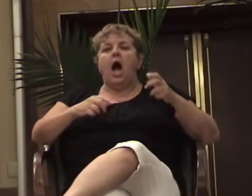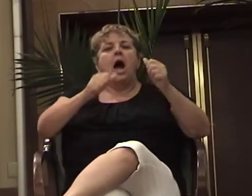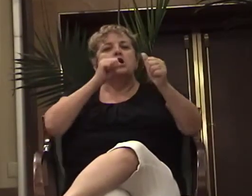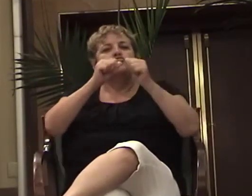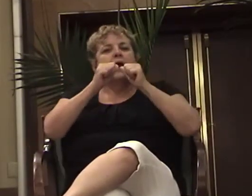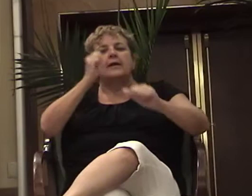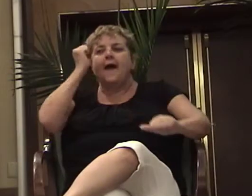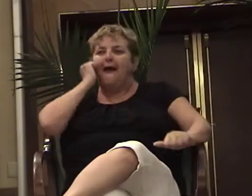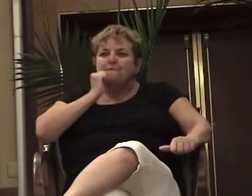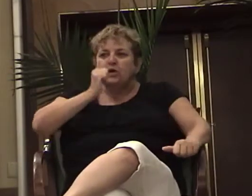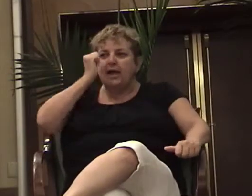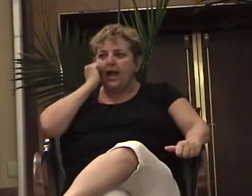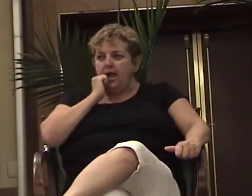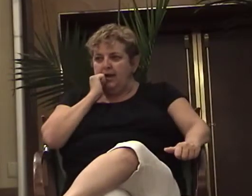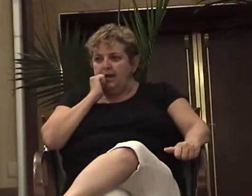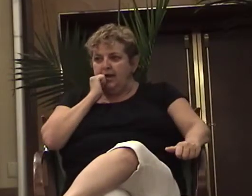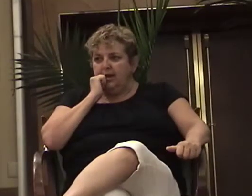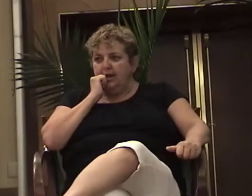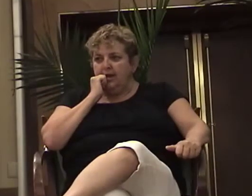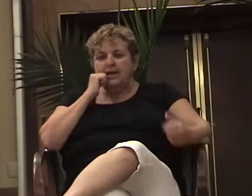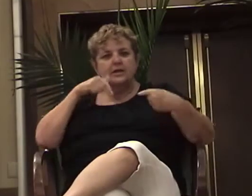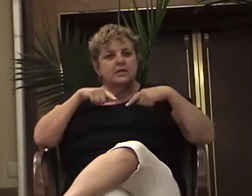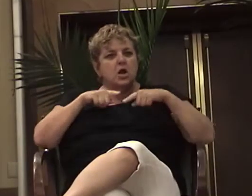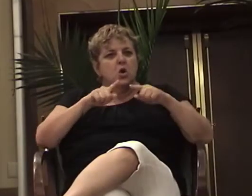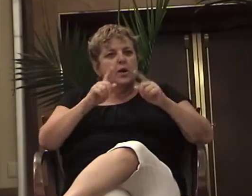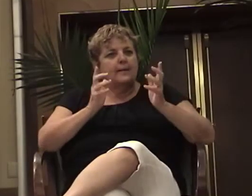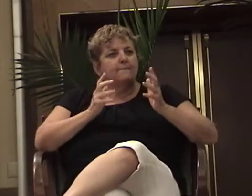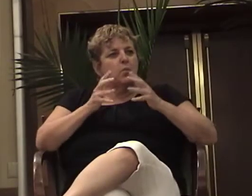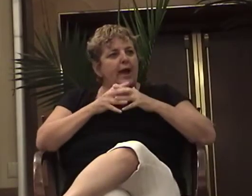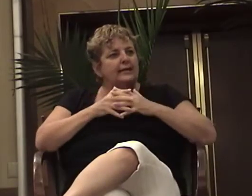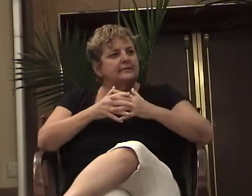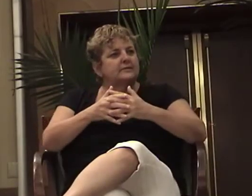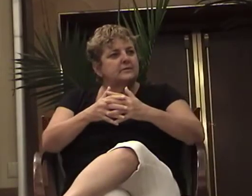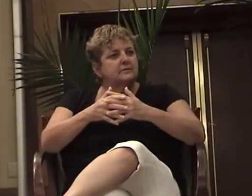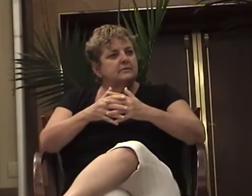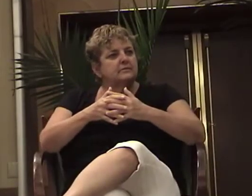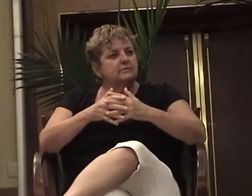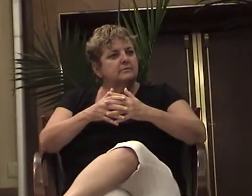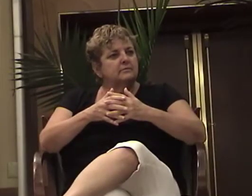day of my pregnancy, never having a day of prenatal care.